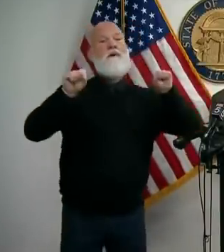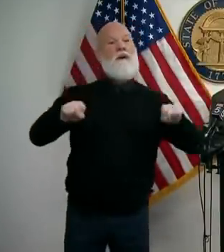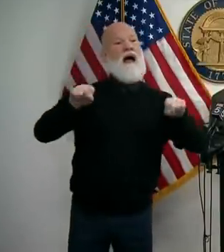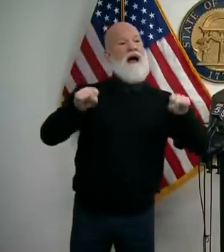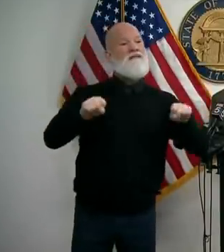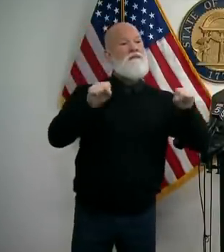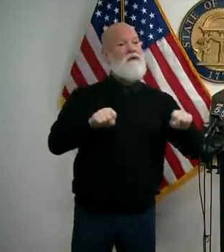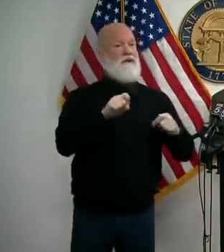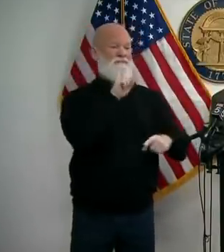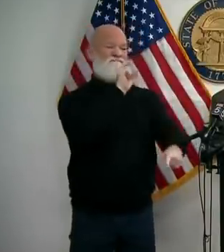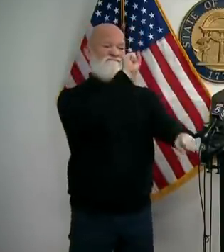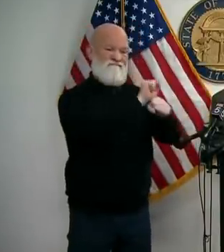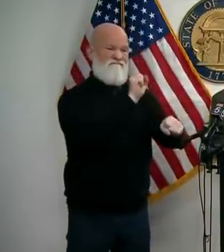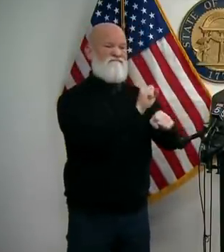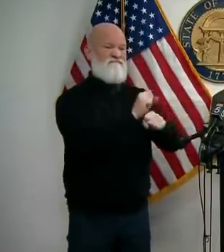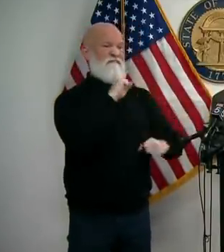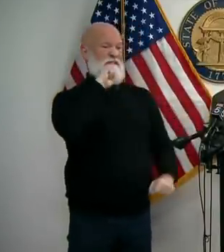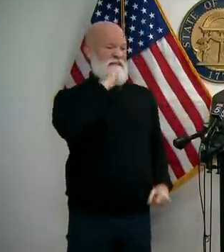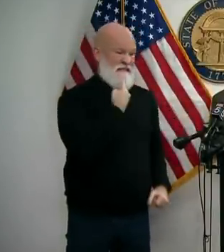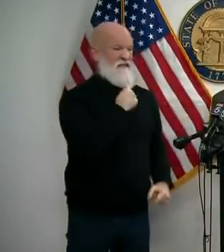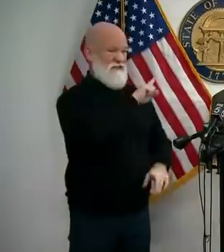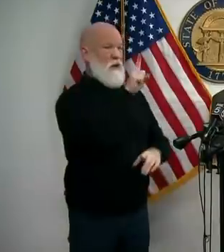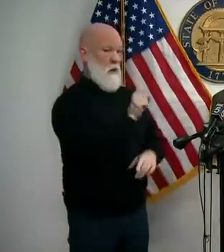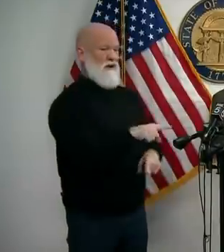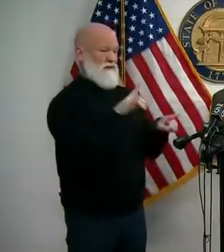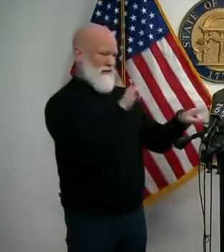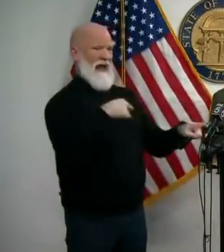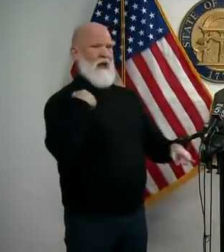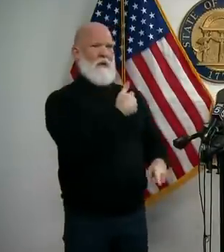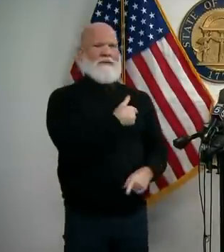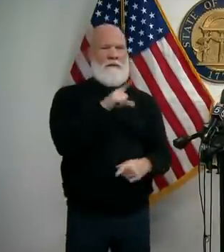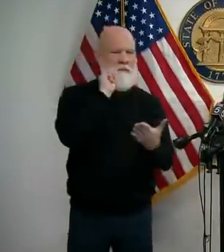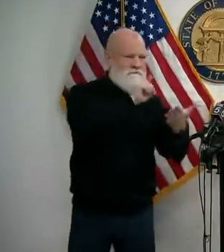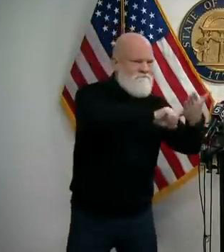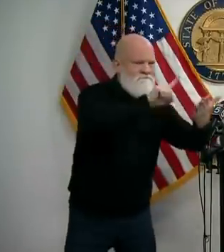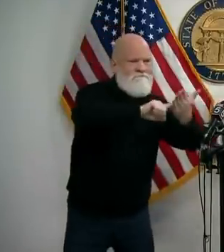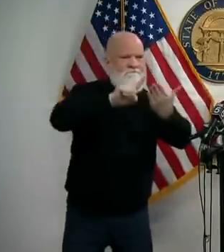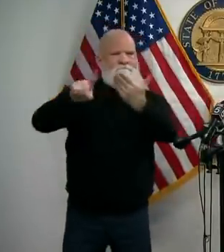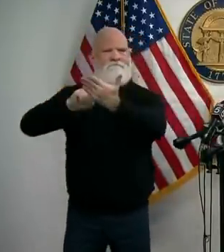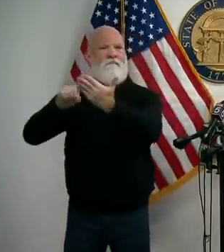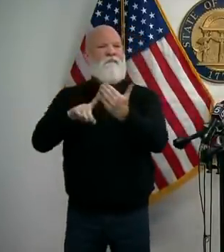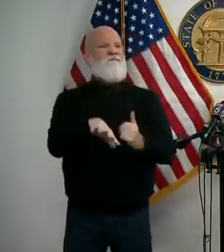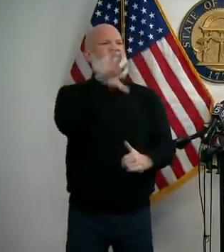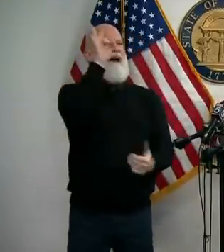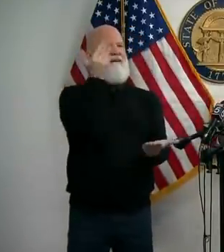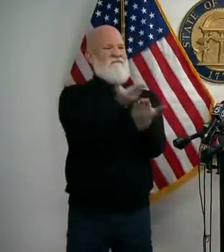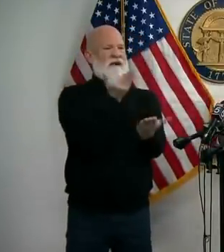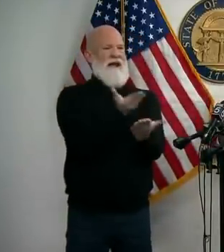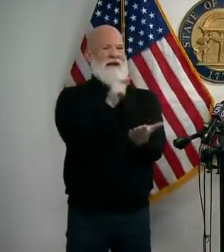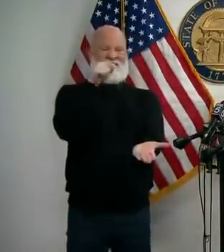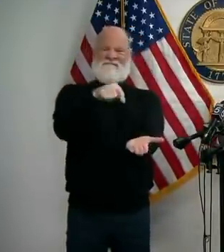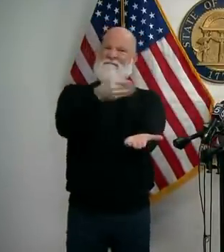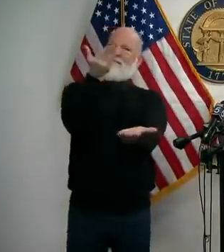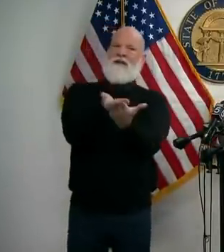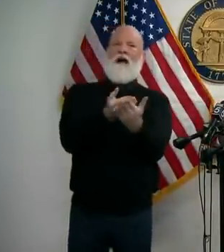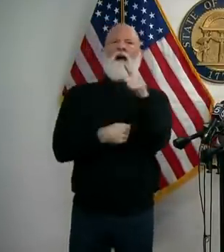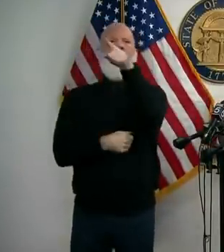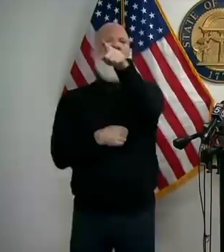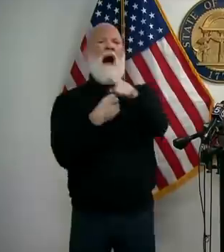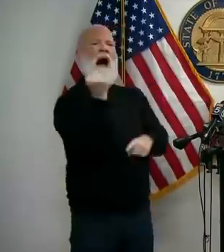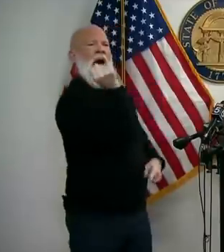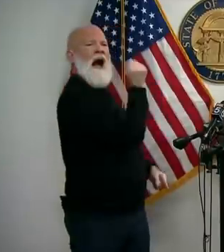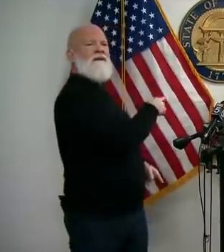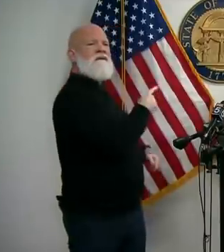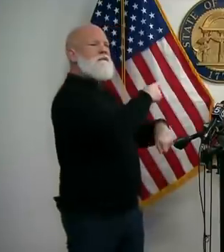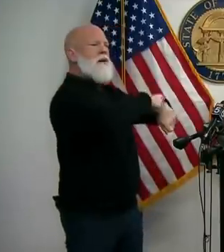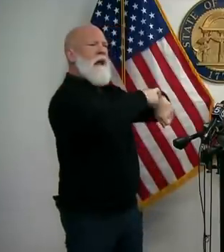as frankly as we can with the facts as best we can, as quickly as we can. What Yes. do you need by 1 p.m. from the counties if they would?